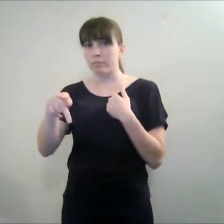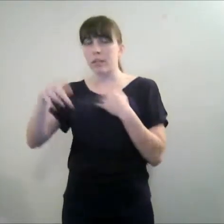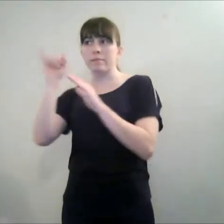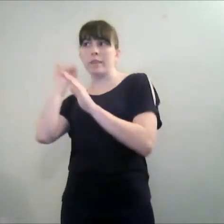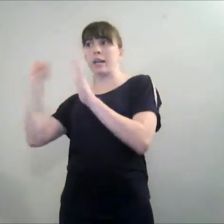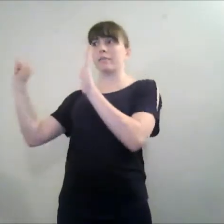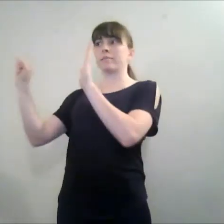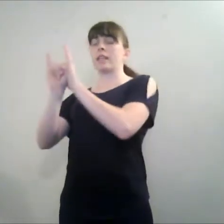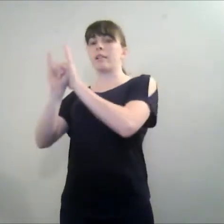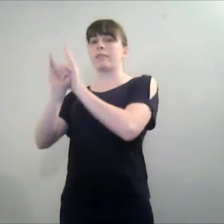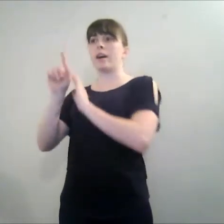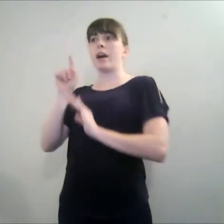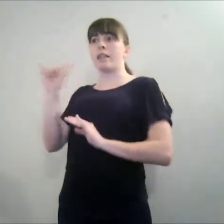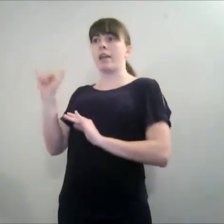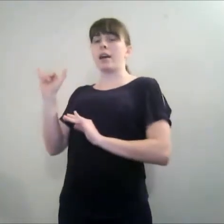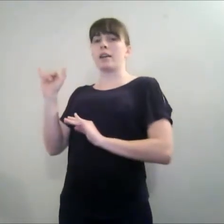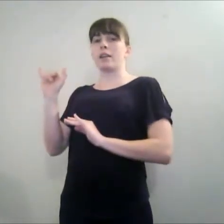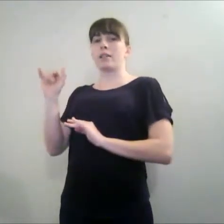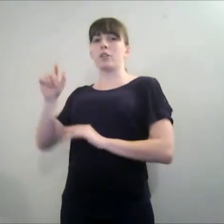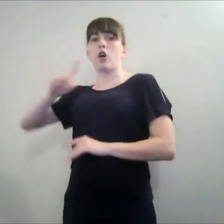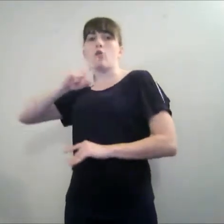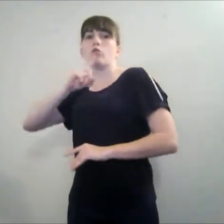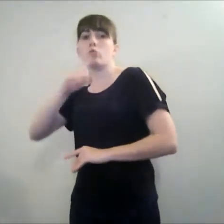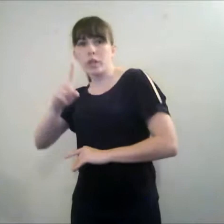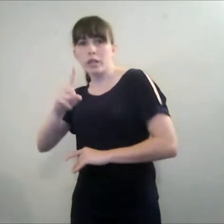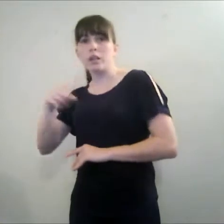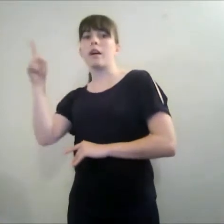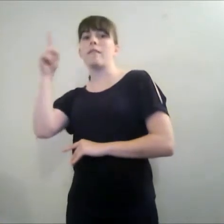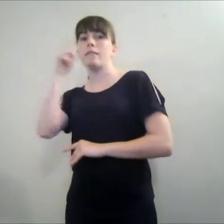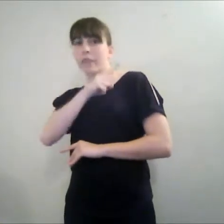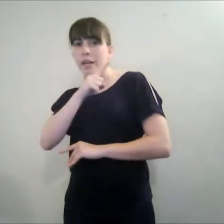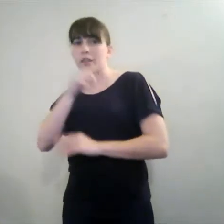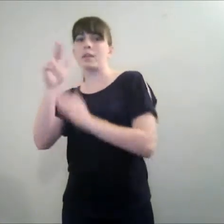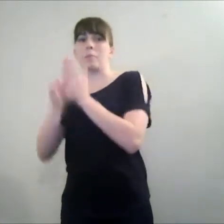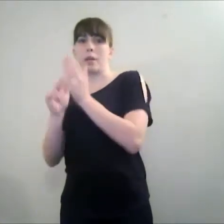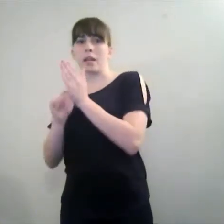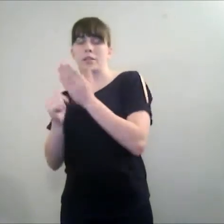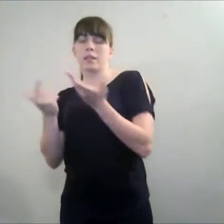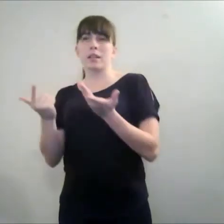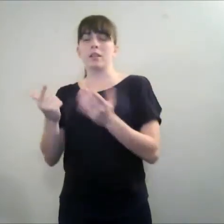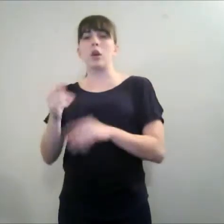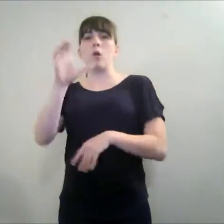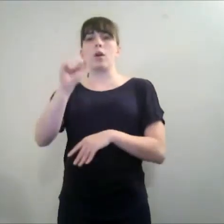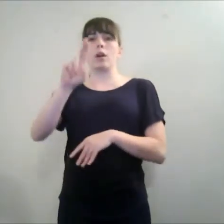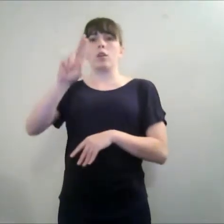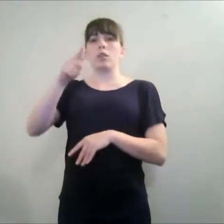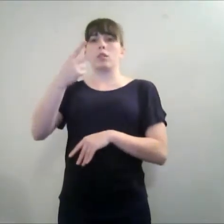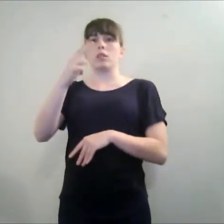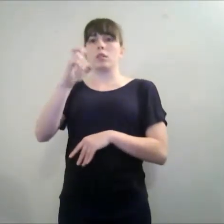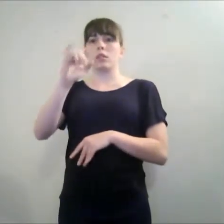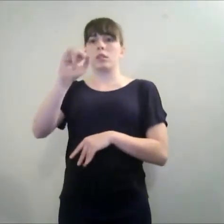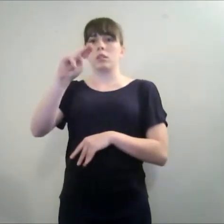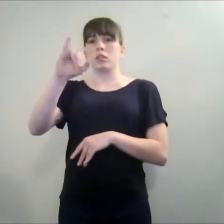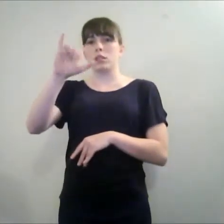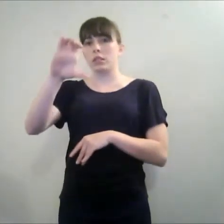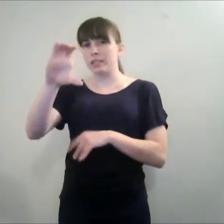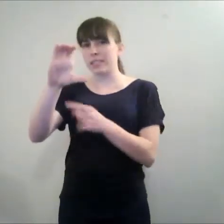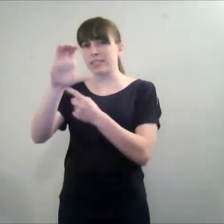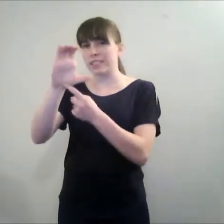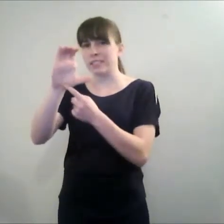just, you know, when we're talking about it's a little more fractal than it appears, and that's a good example to show it. Okay. So